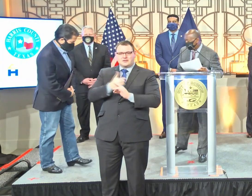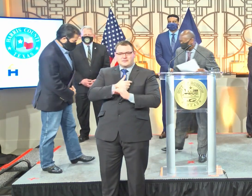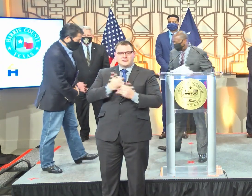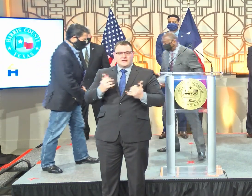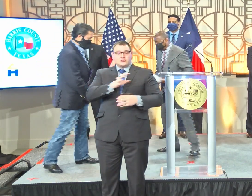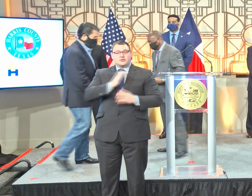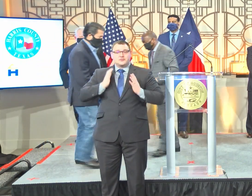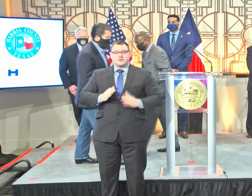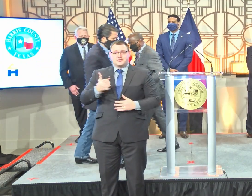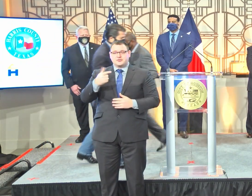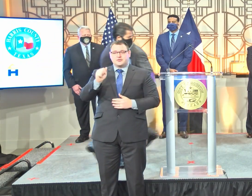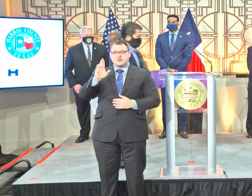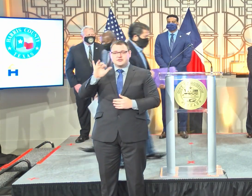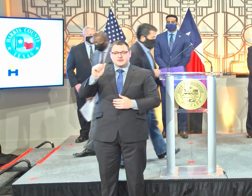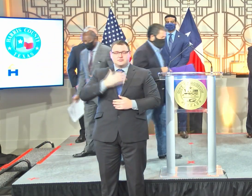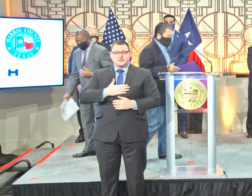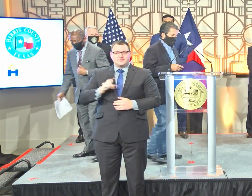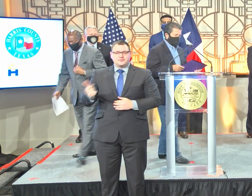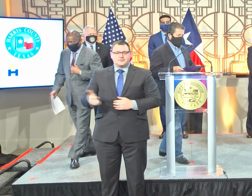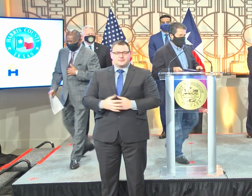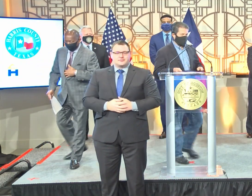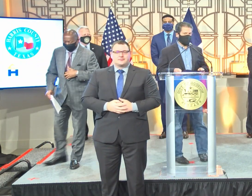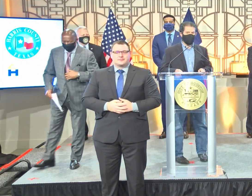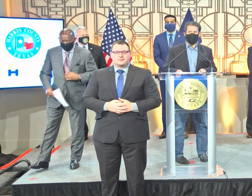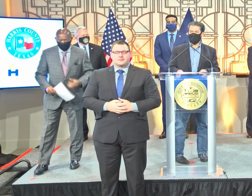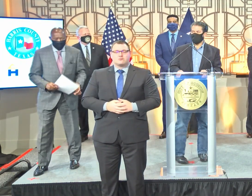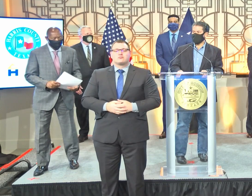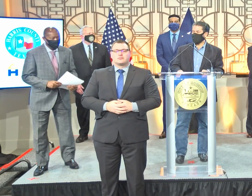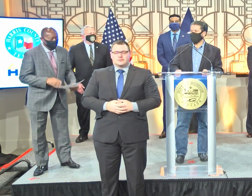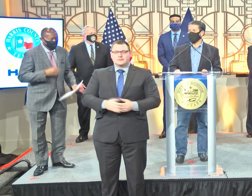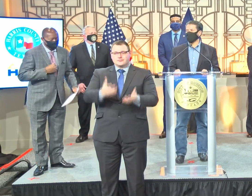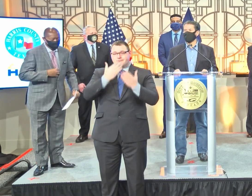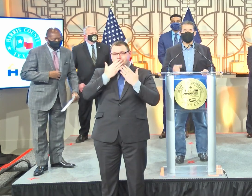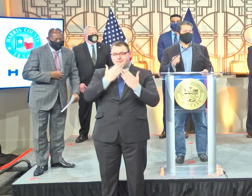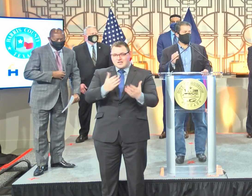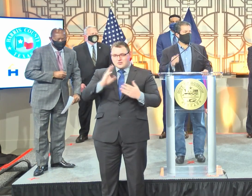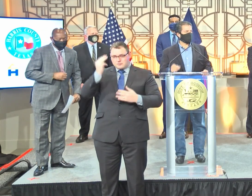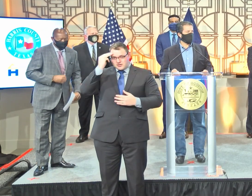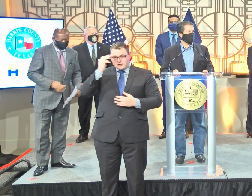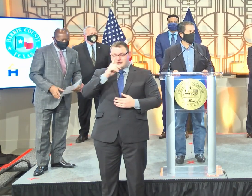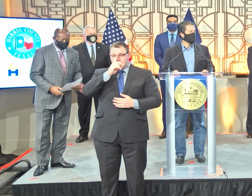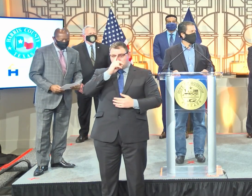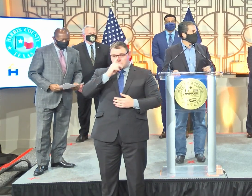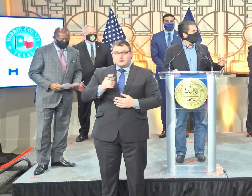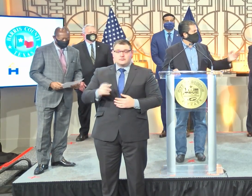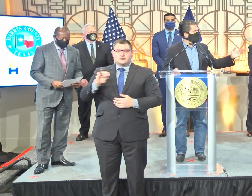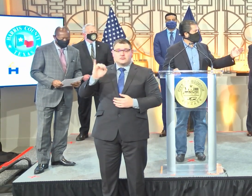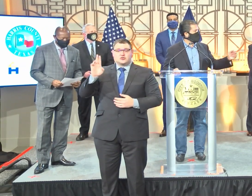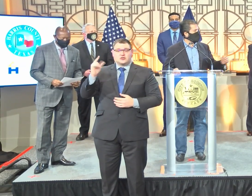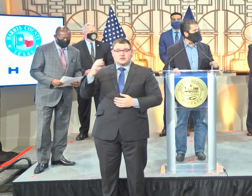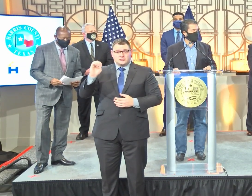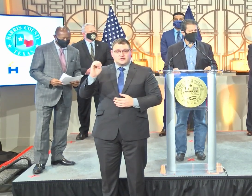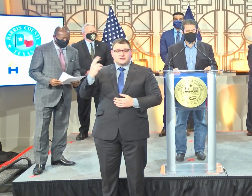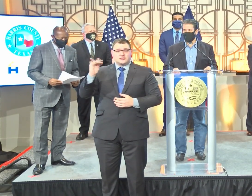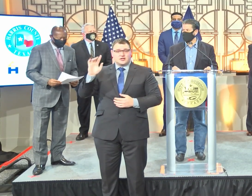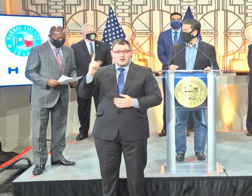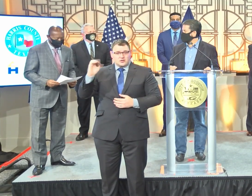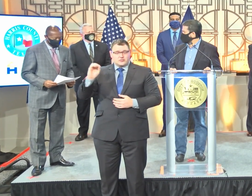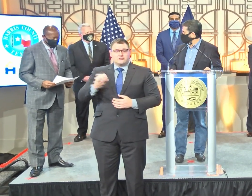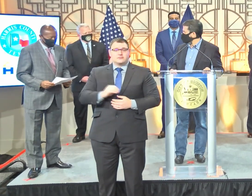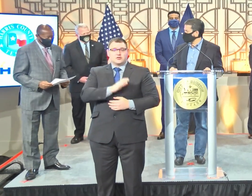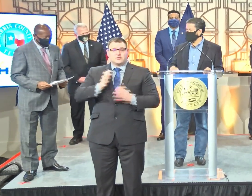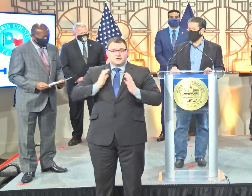cual manejamos el tema de la falta de hogar en el condado Harris y en la ciudad de Houston. Thank